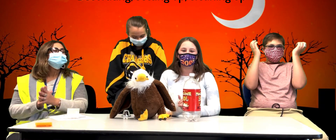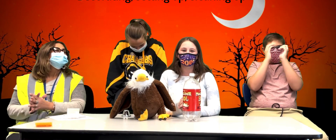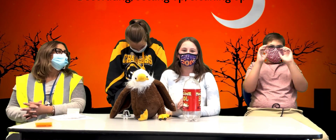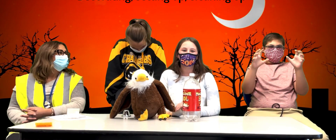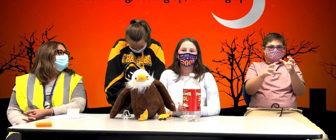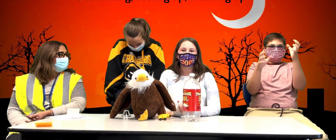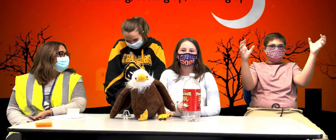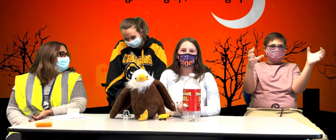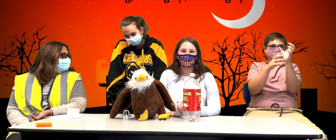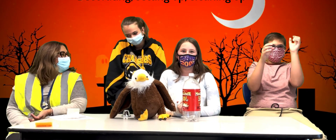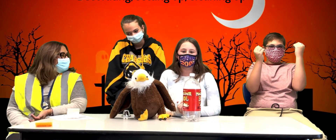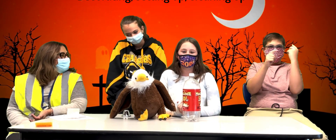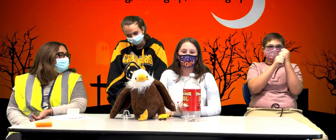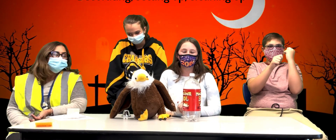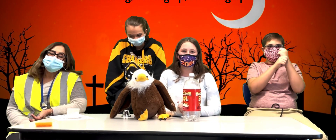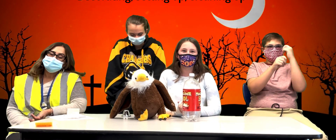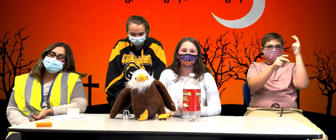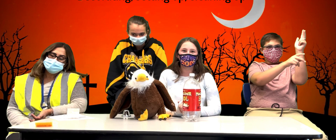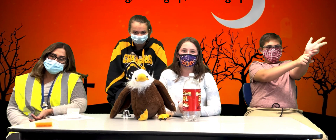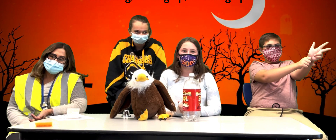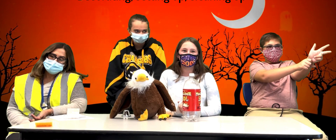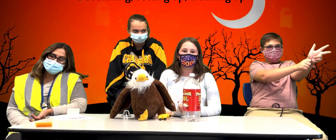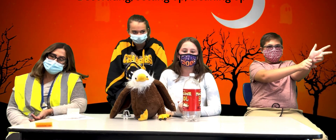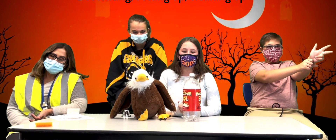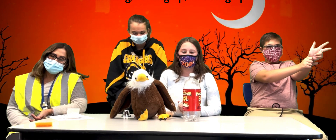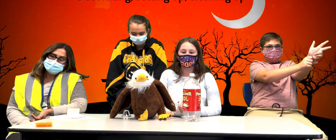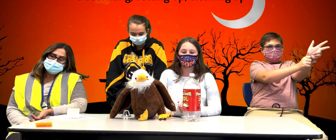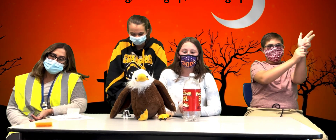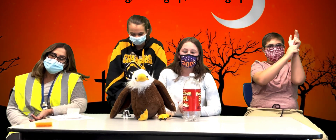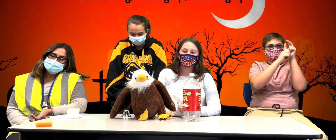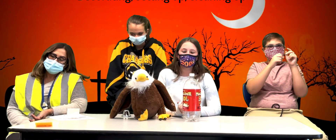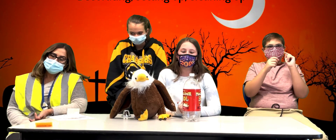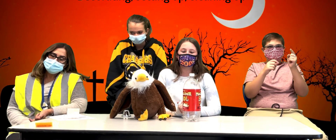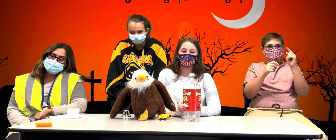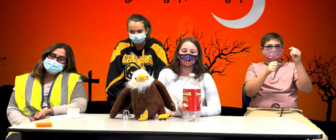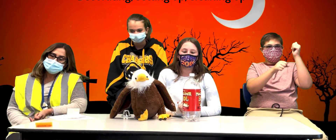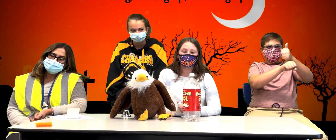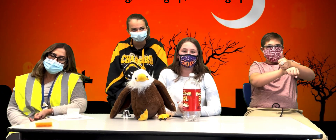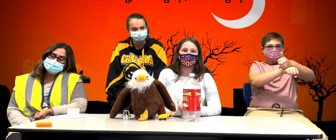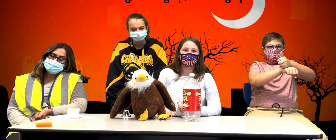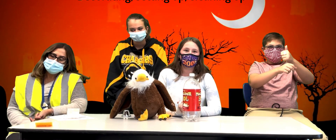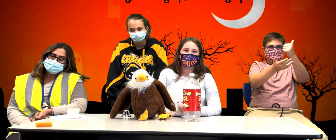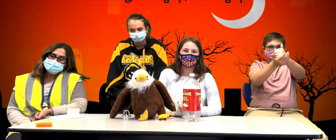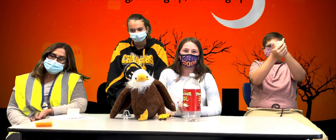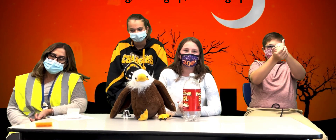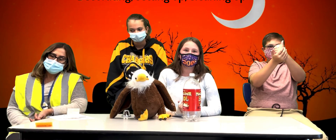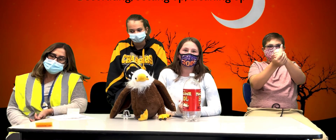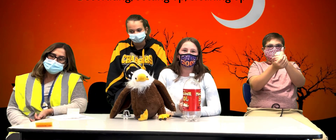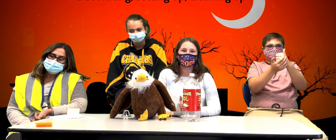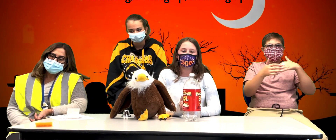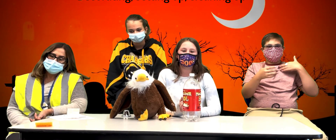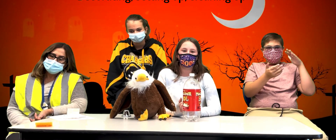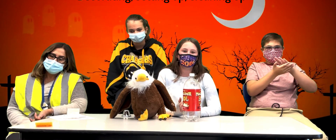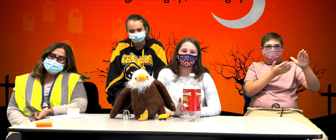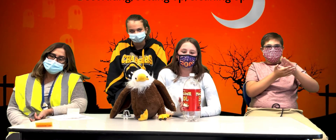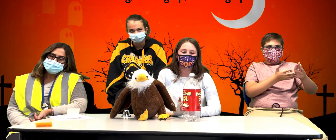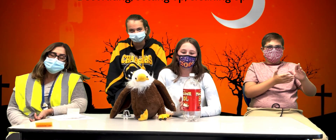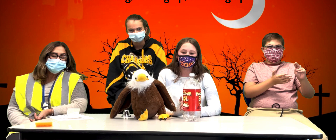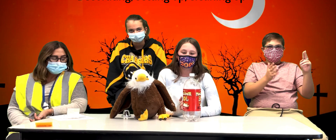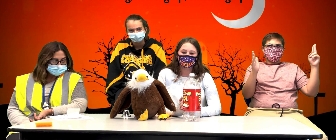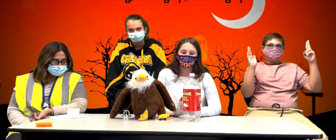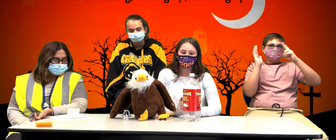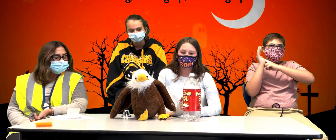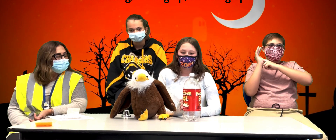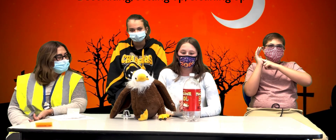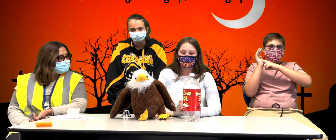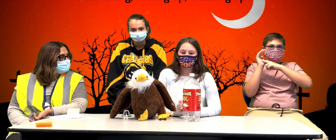decorating a trunk, picking up or setting up, please bring in a paper saying what you would like to do.